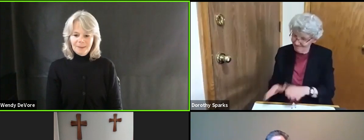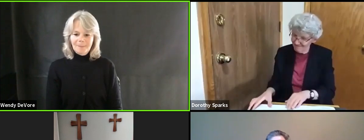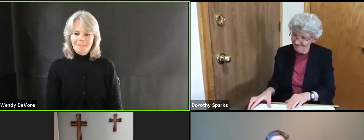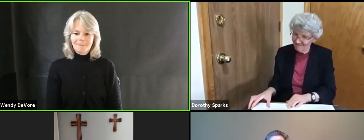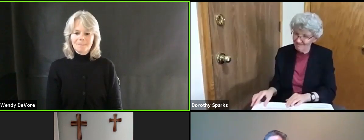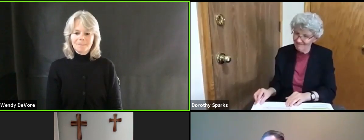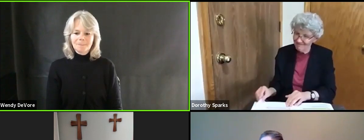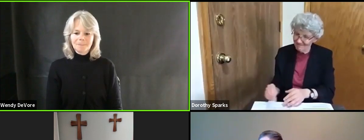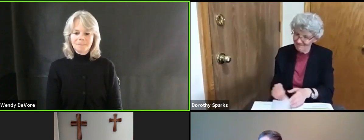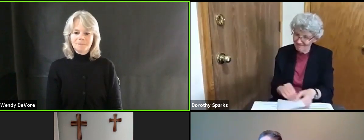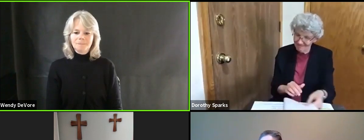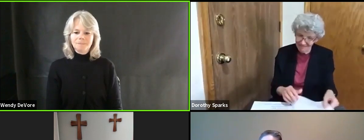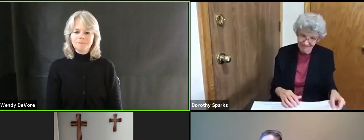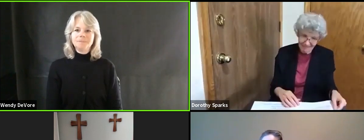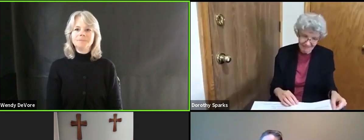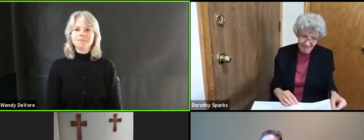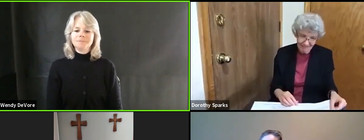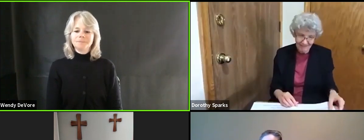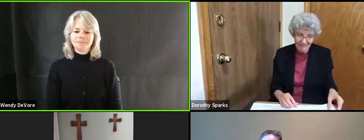Amen.